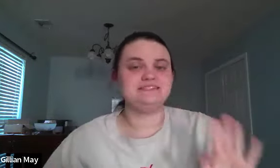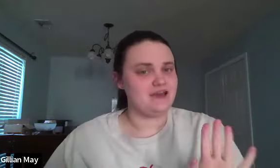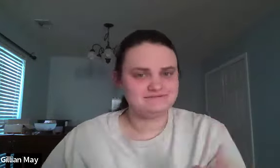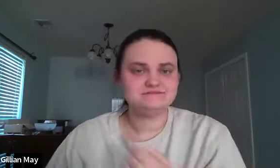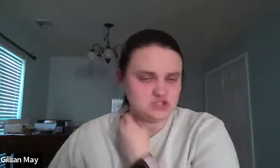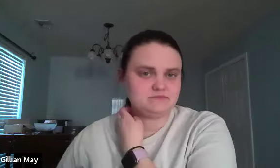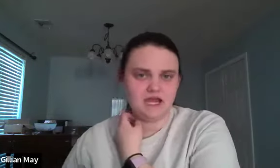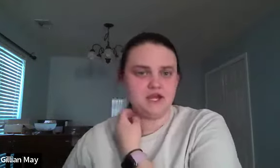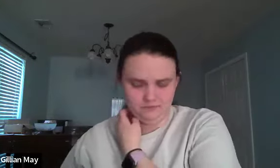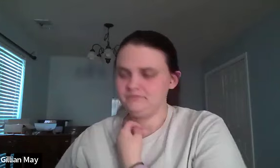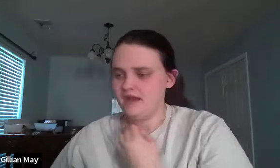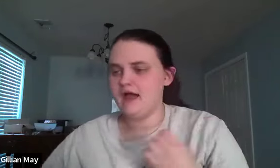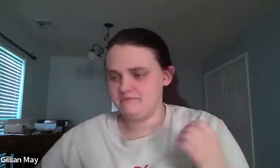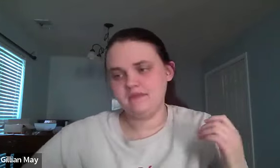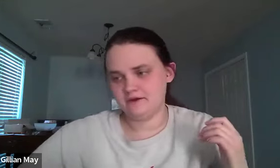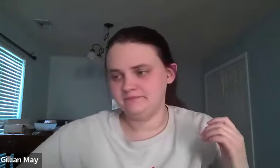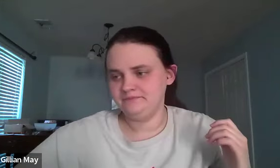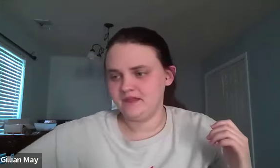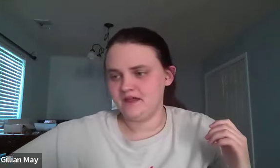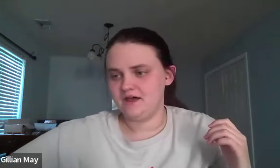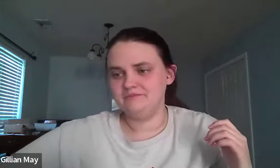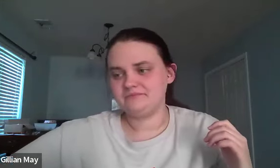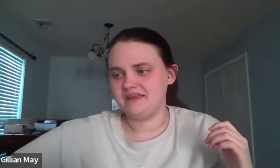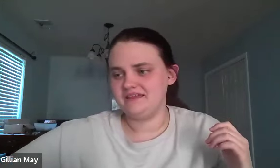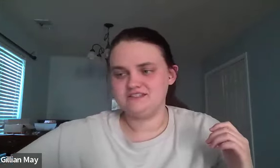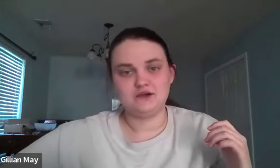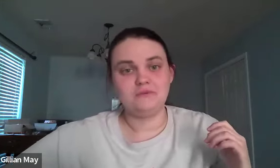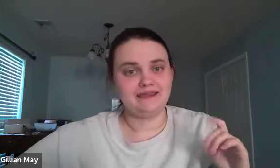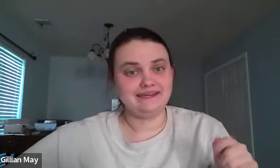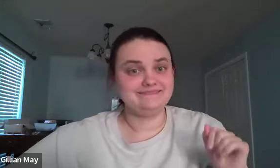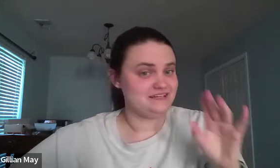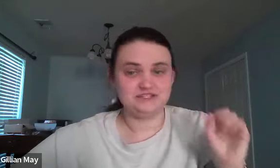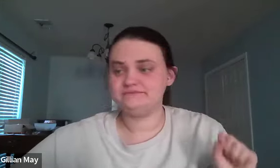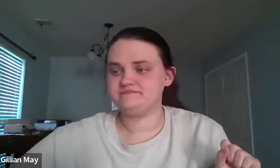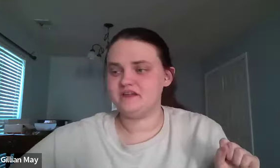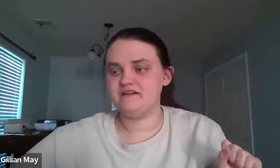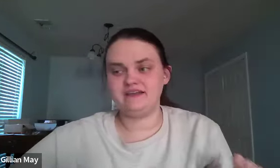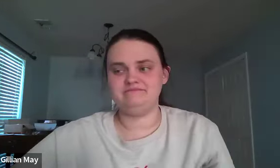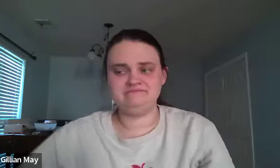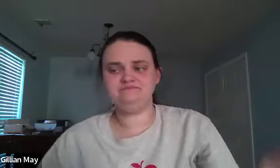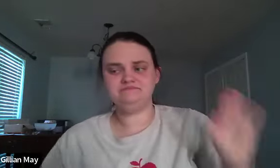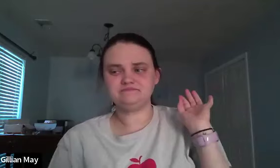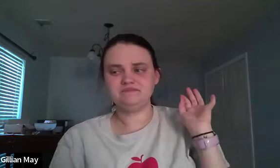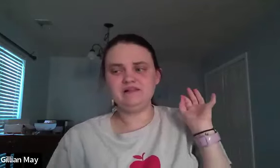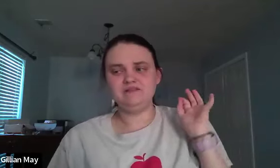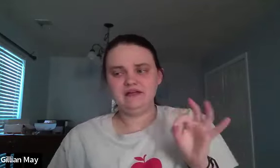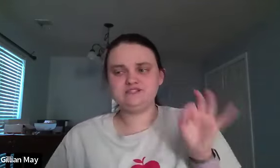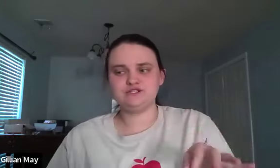Yeah, trust me, I know. I've been there. So I get it. I do. All right. Let's